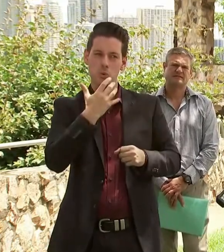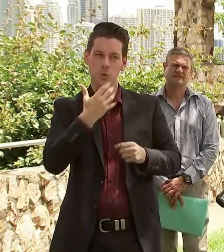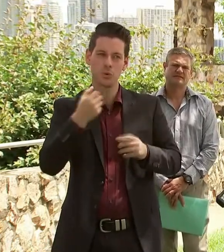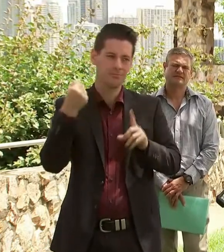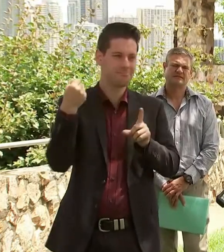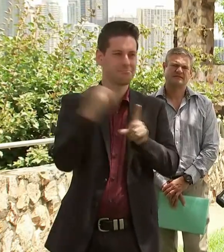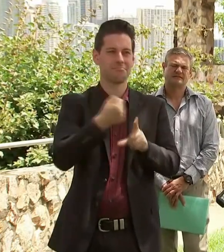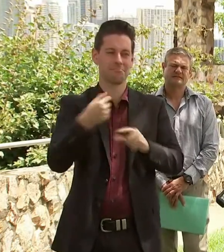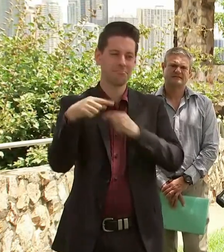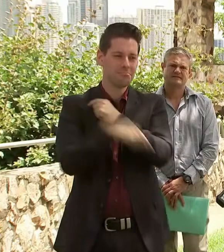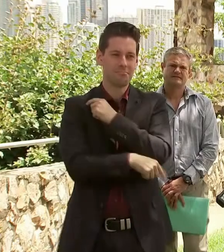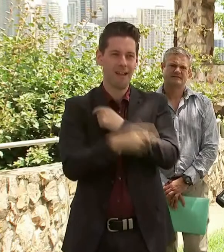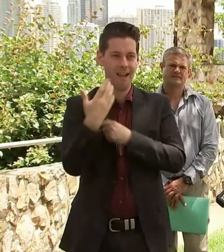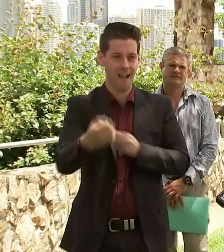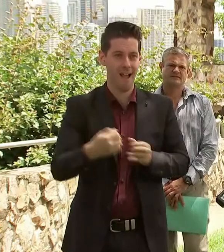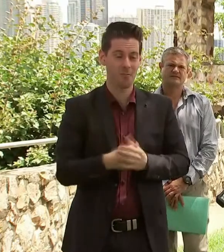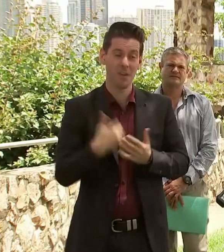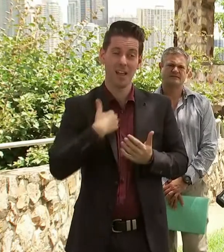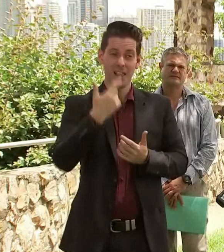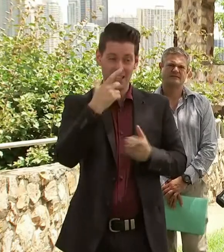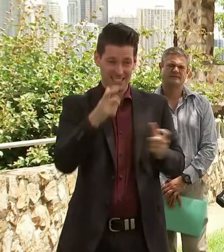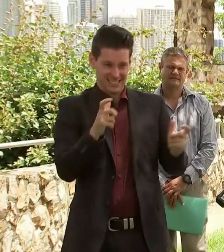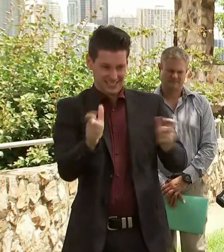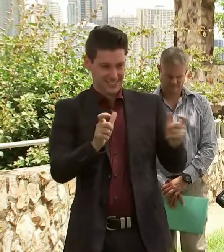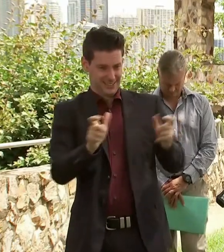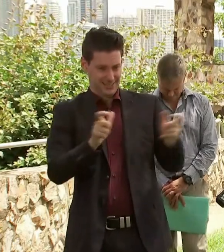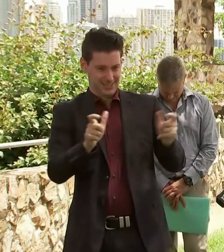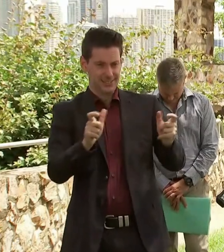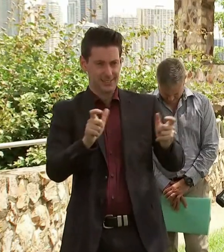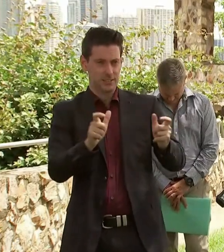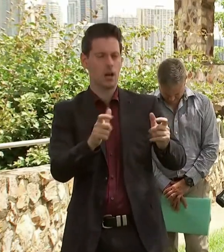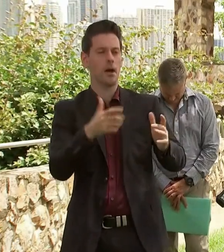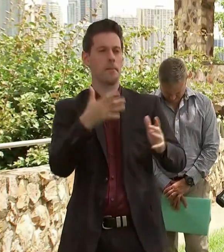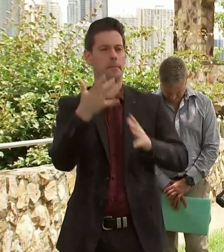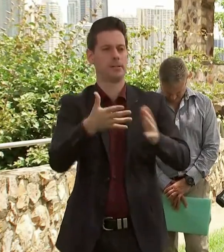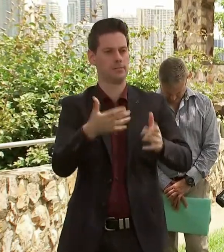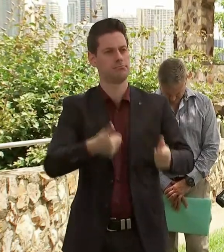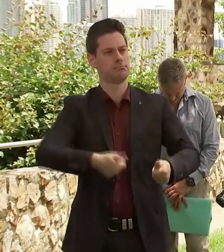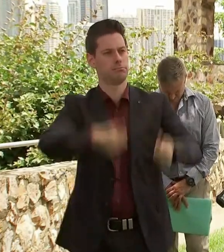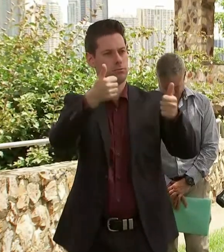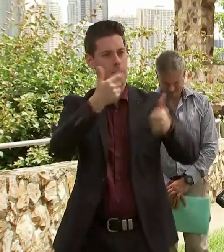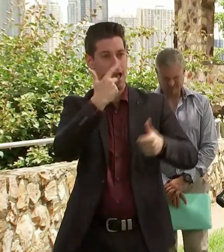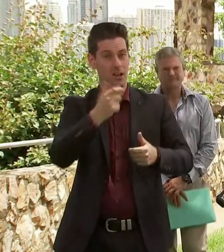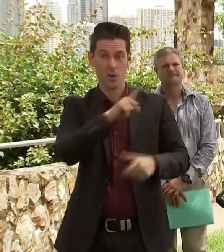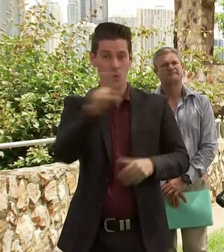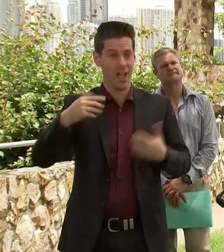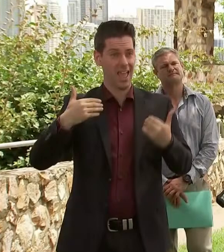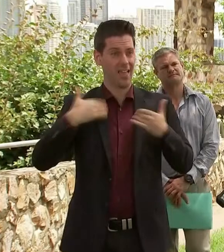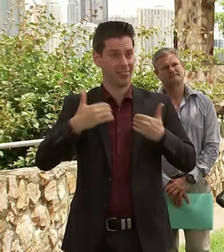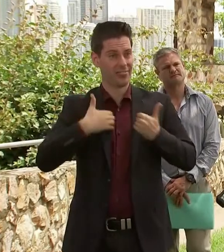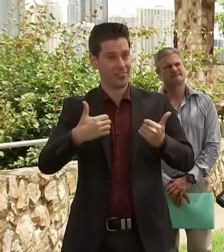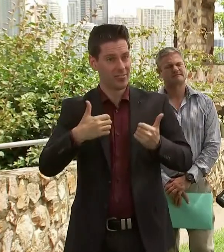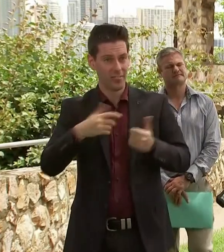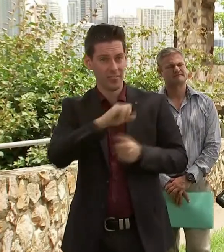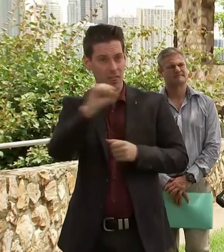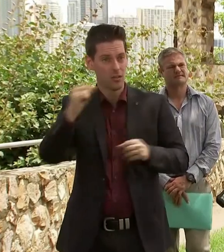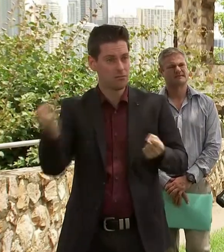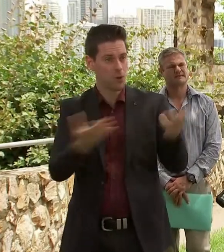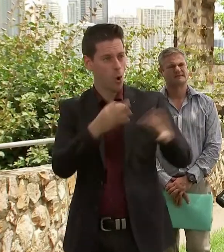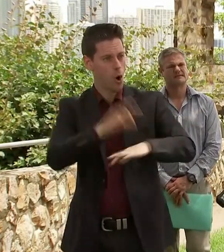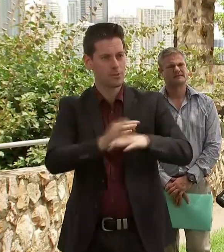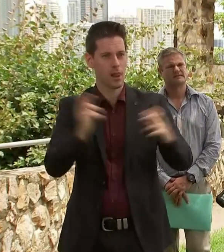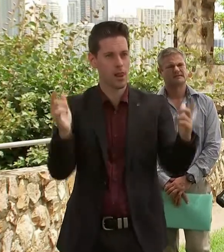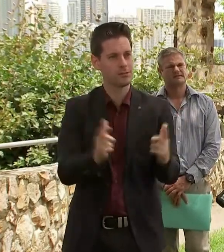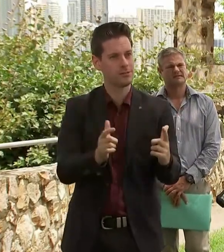of trial, we've seen limited impact on the health of Queenslanders when we look at what's happened in New South Wales and Victoria, and